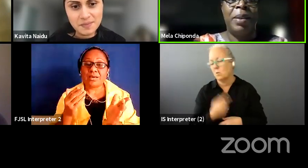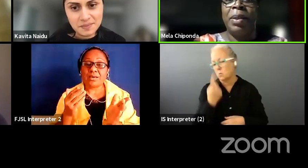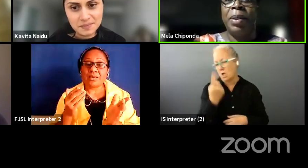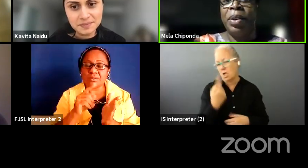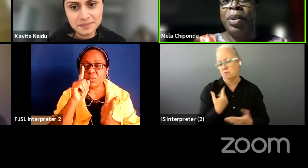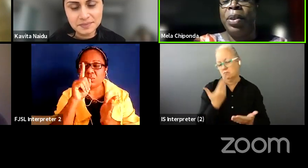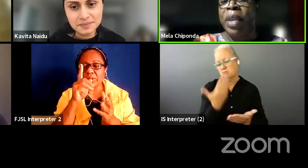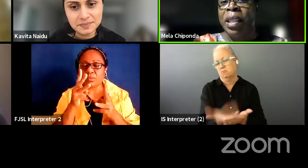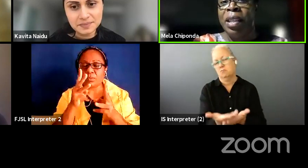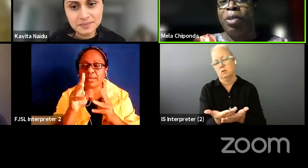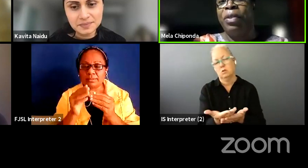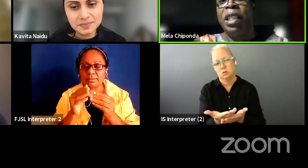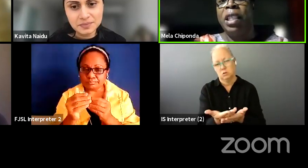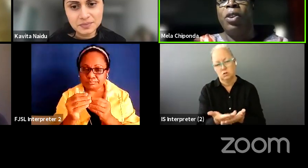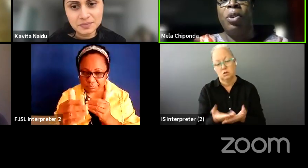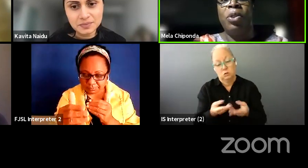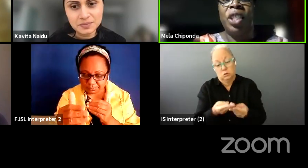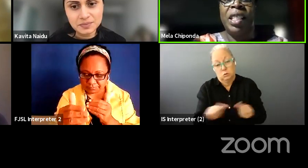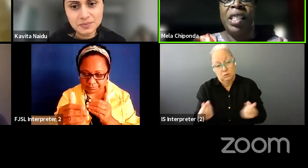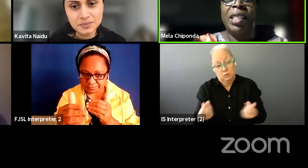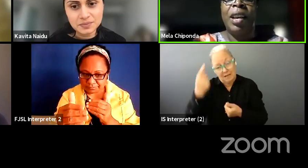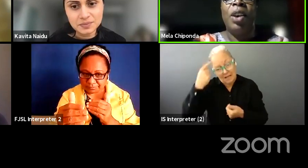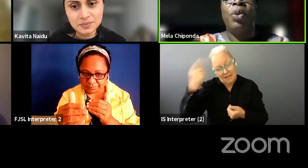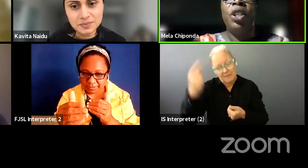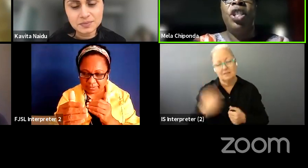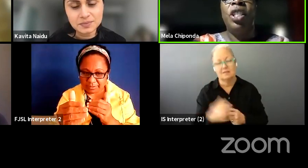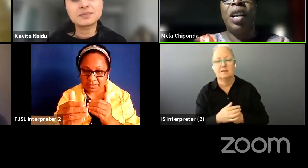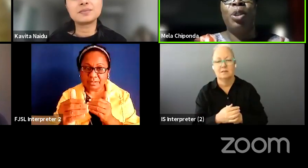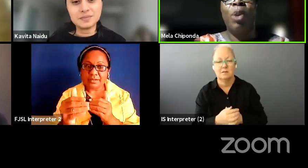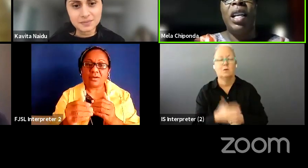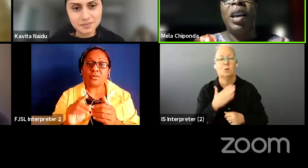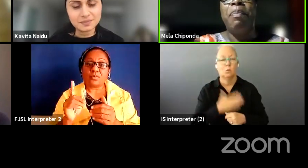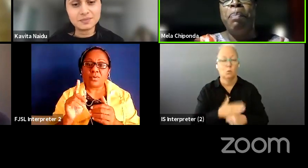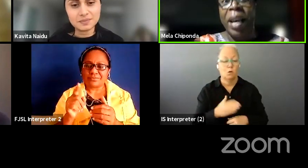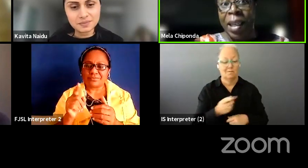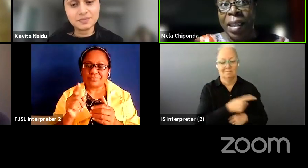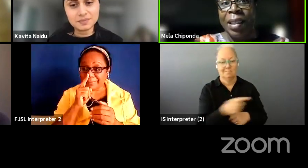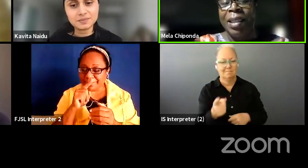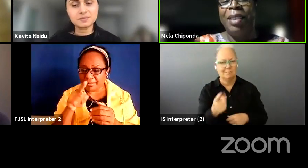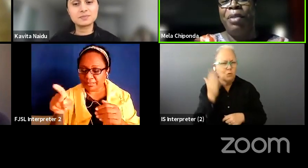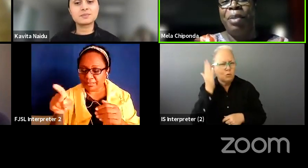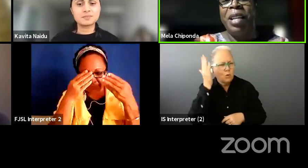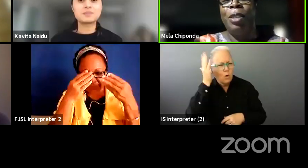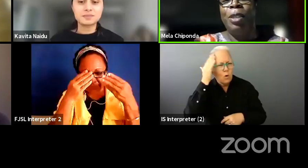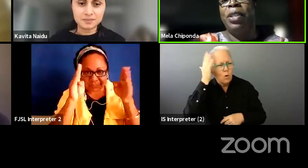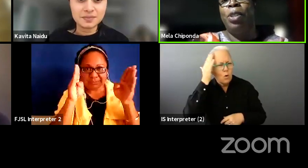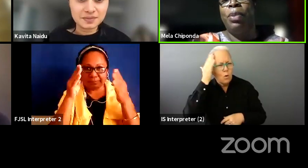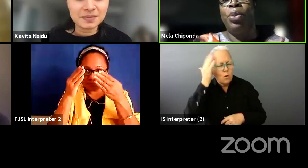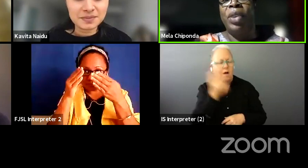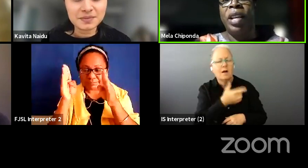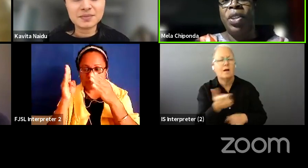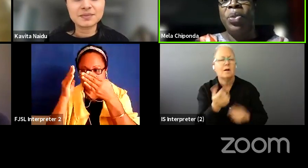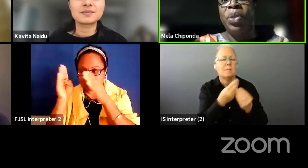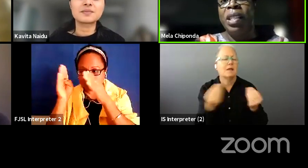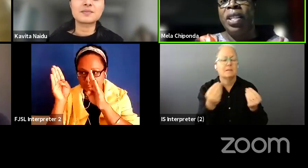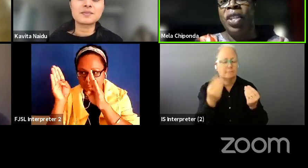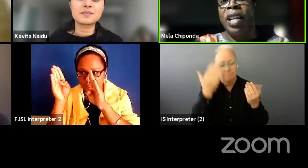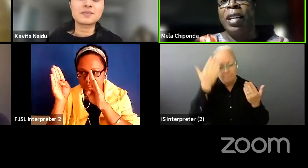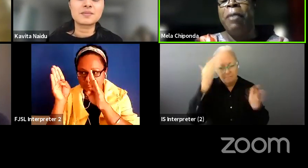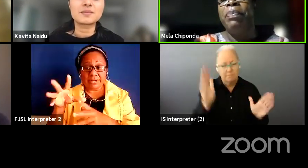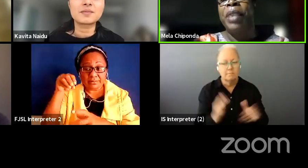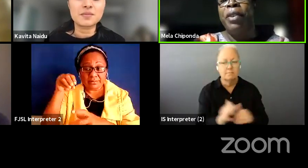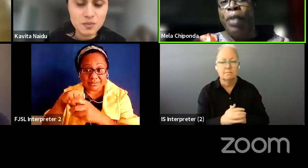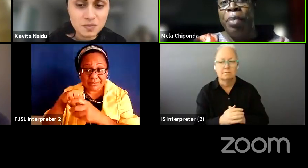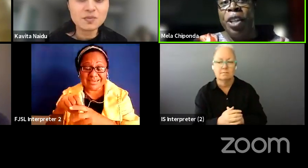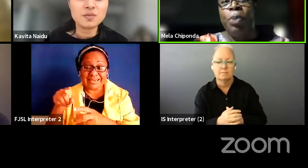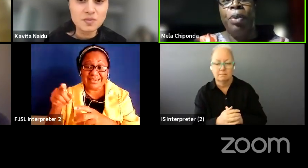being the raising of critical consciousness, which is actually embedded in feminist participatory action